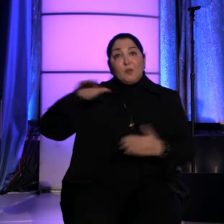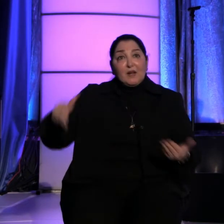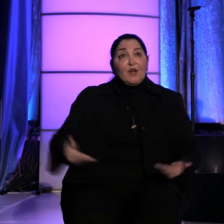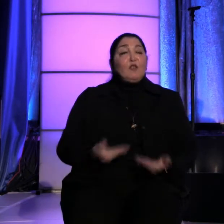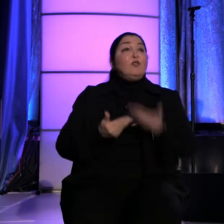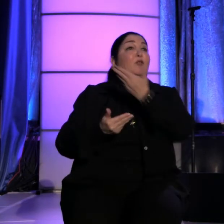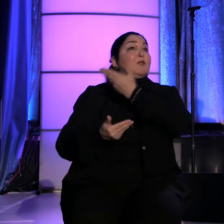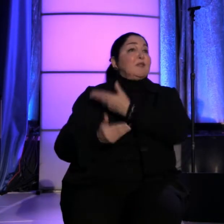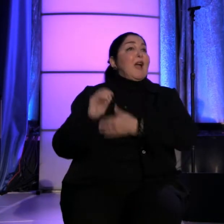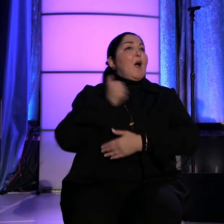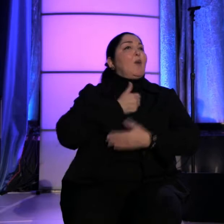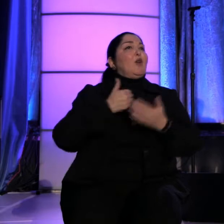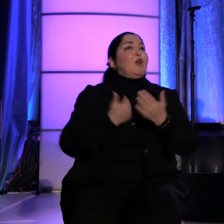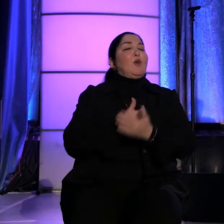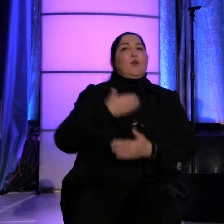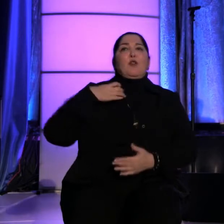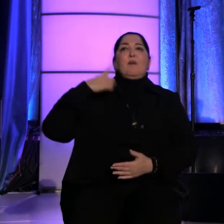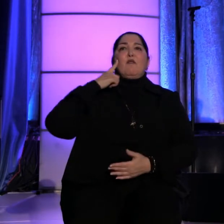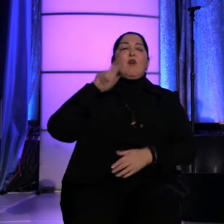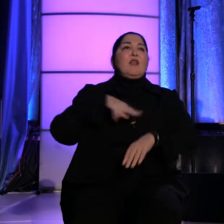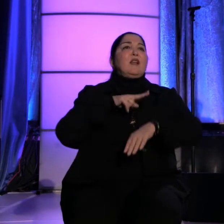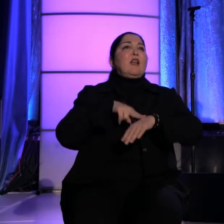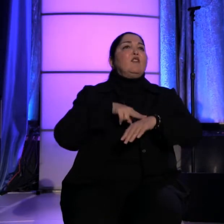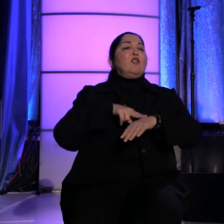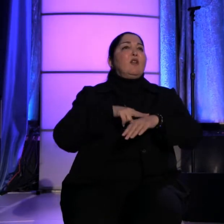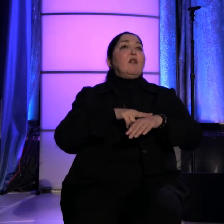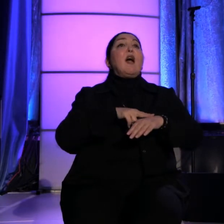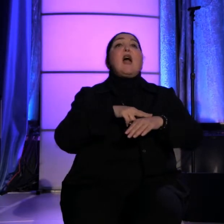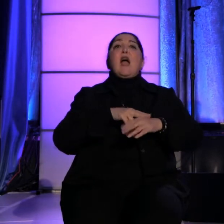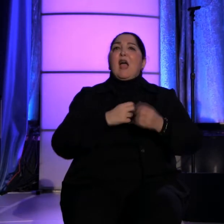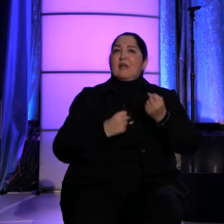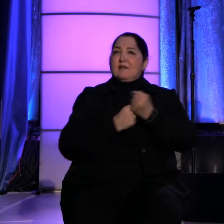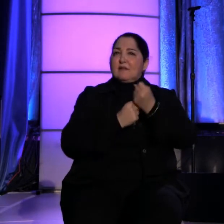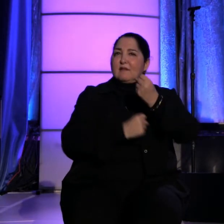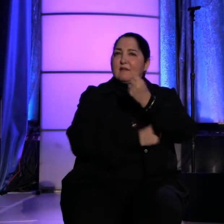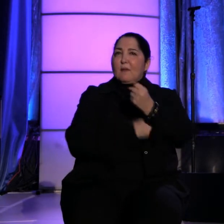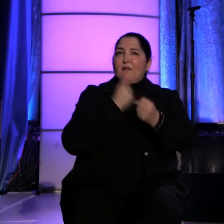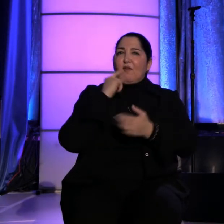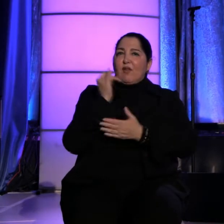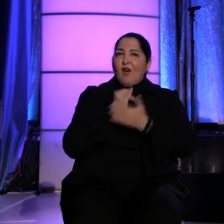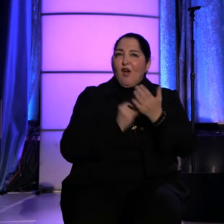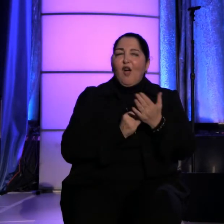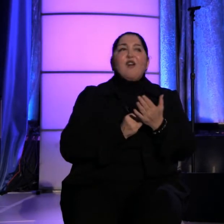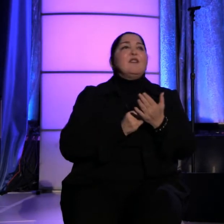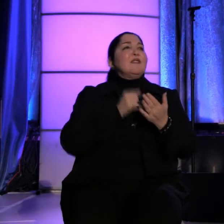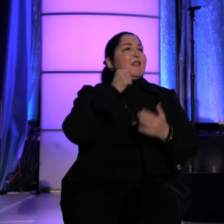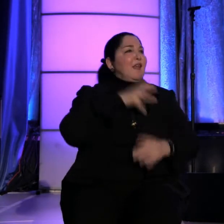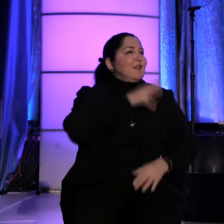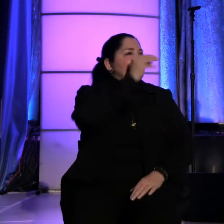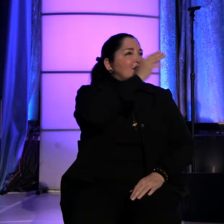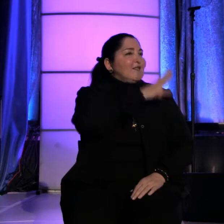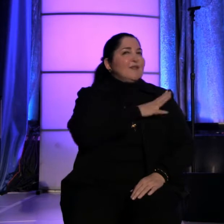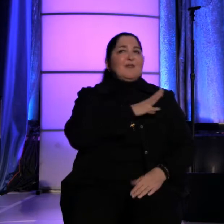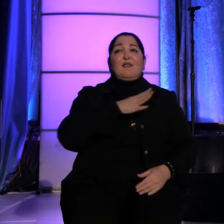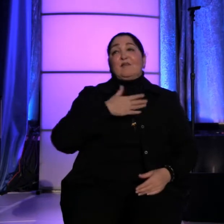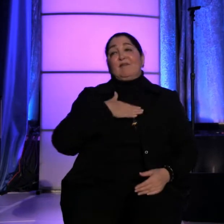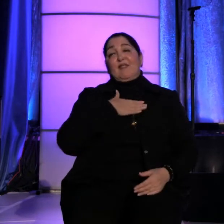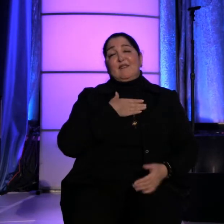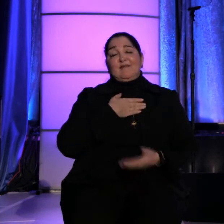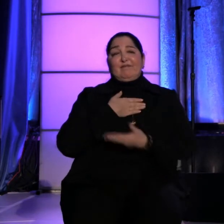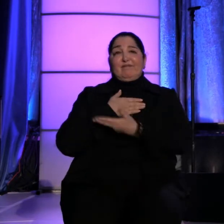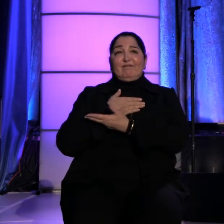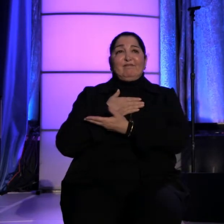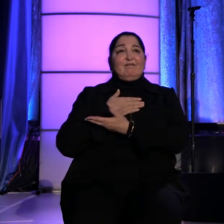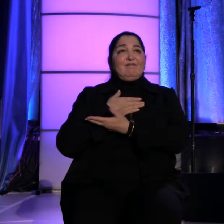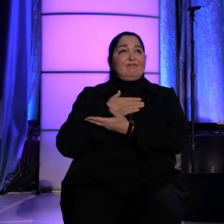you our new chairman of the National Endowment for the Arts. Ladies and gentlemen, please welcome to